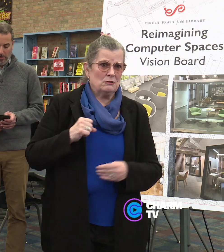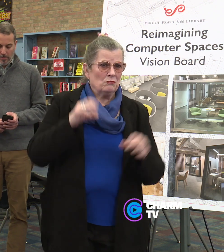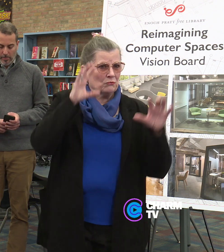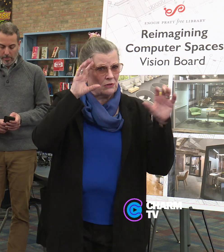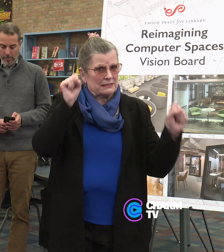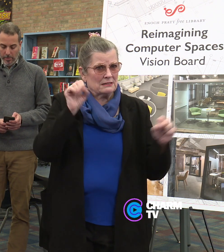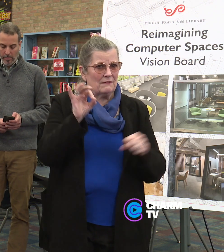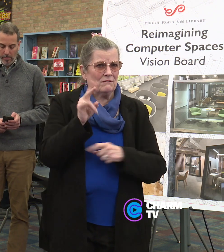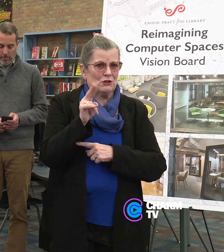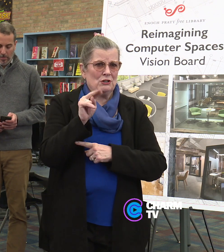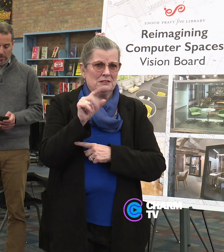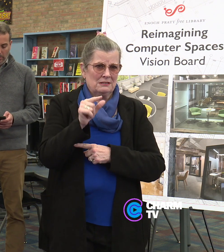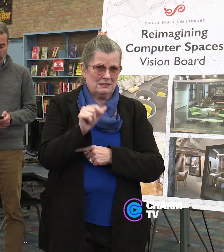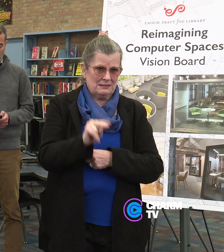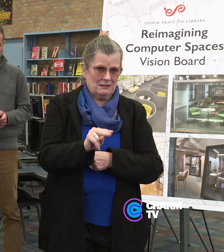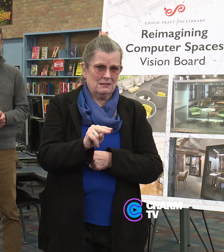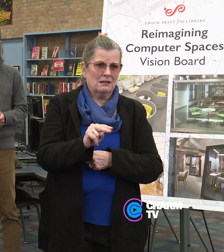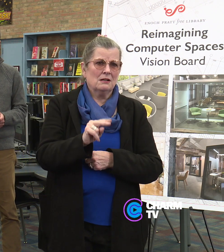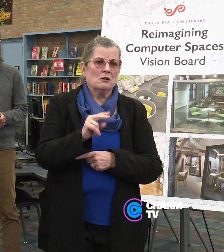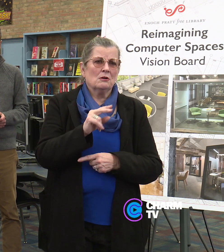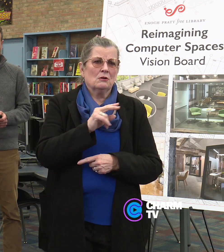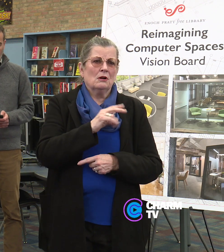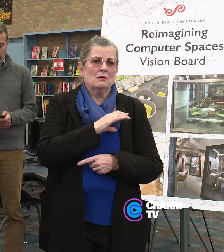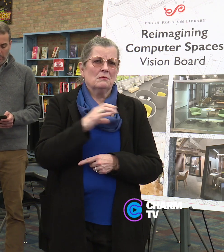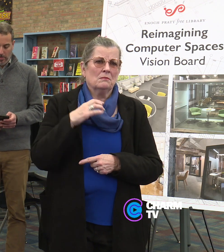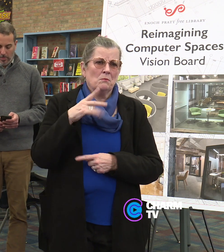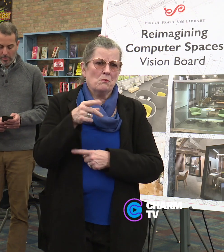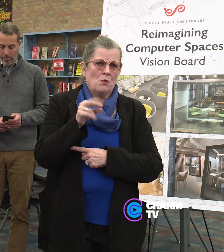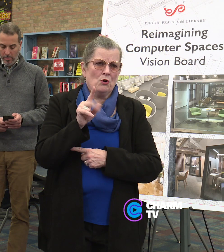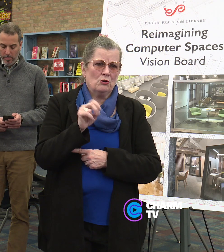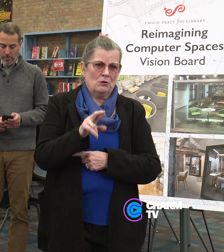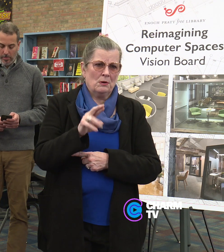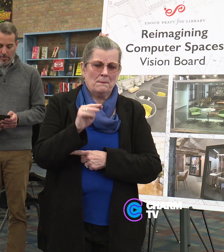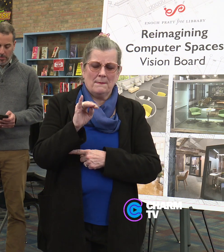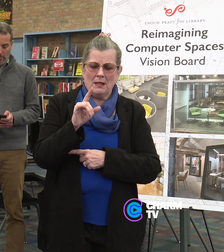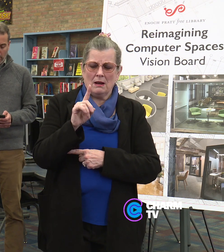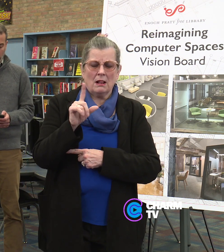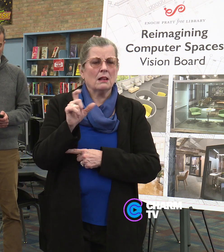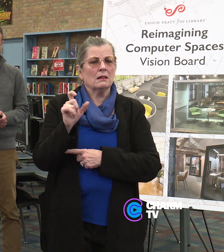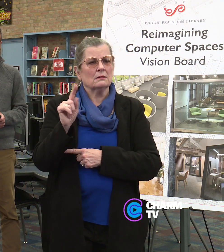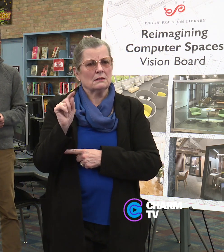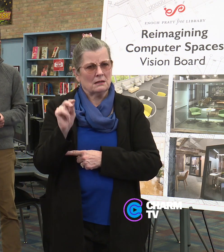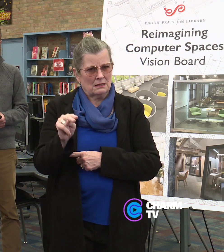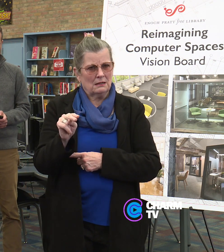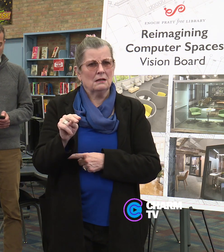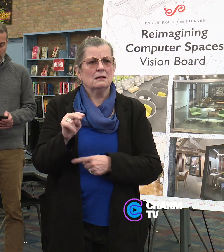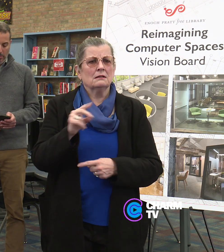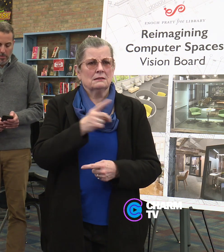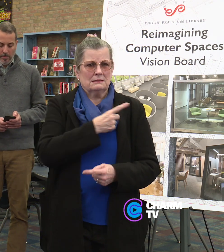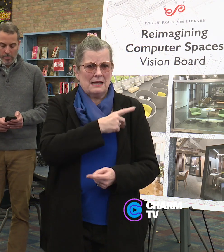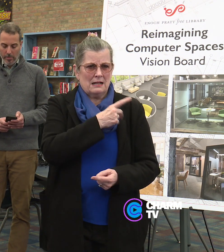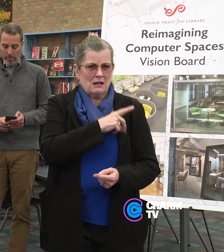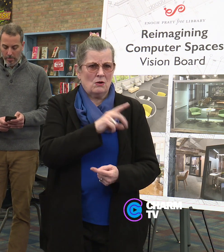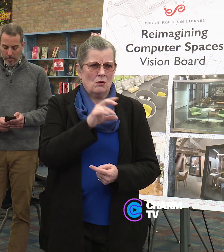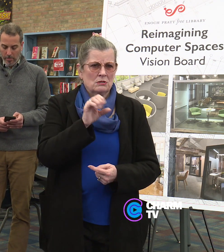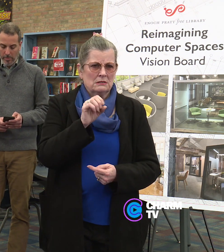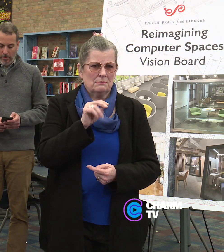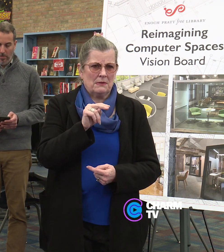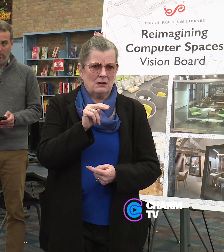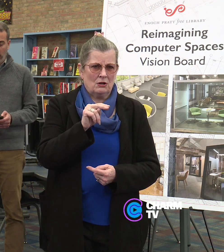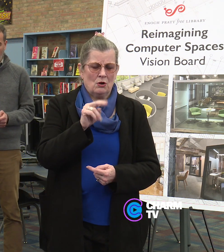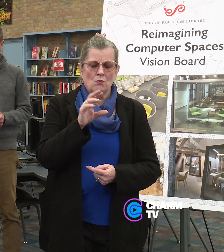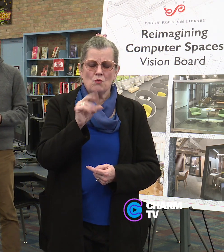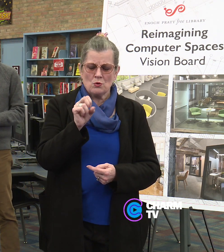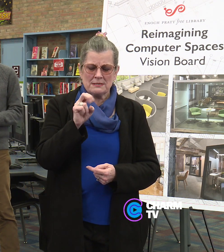Councilwoman Porter, Council Vice President Middleton, Council President Mosby, Delegate Rosenberg, our Mayor's Office of Recovery Programs. We